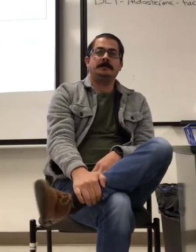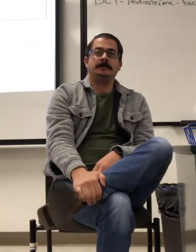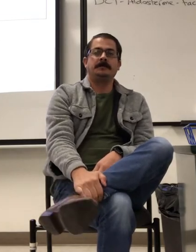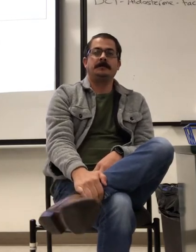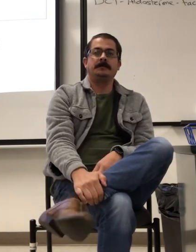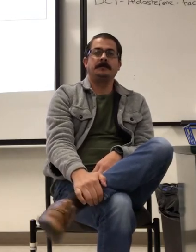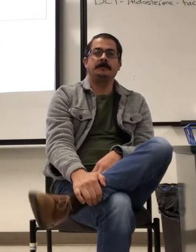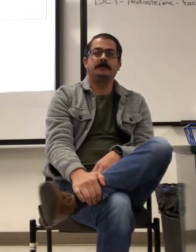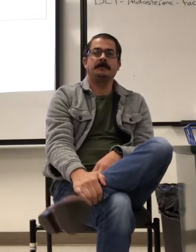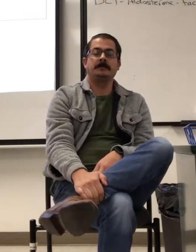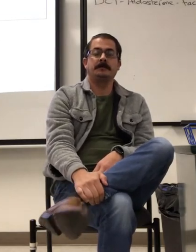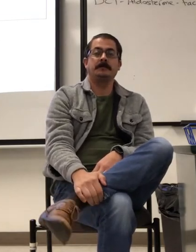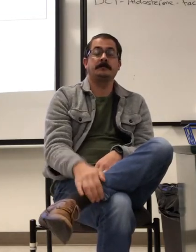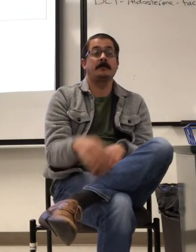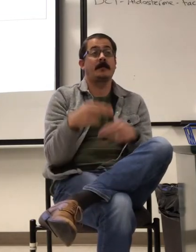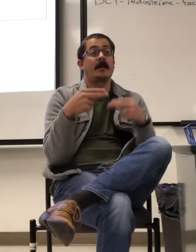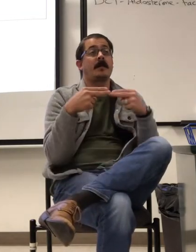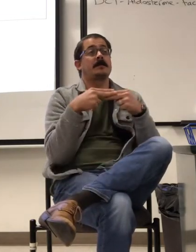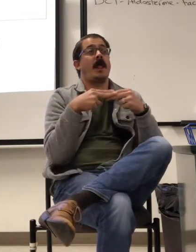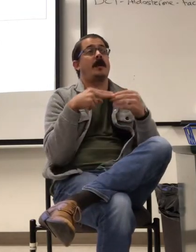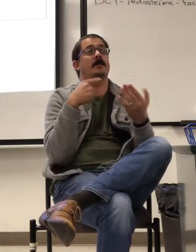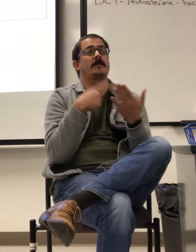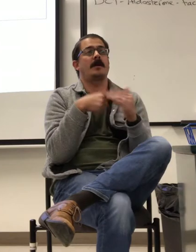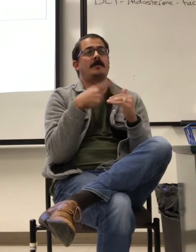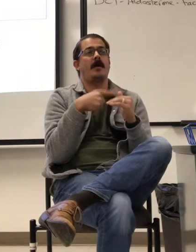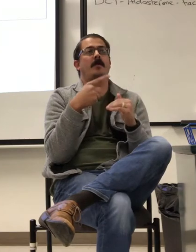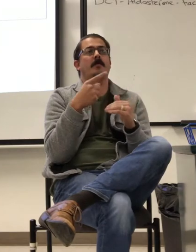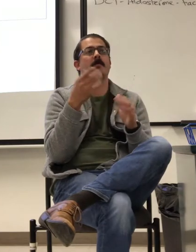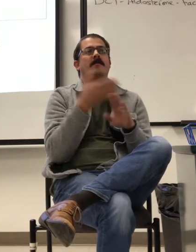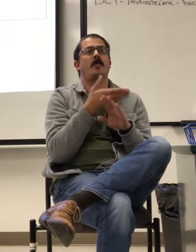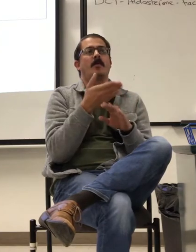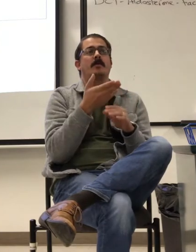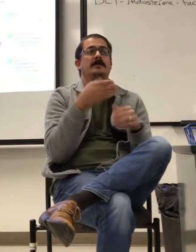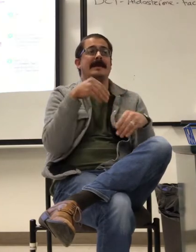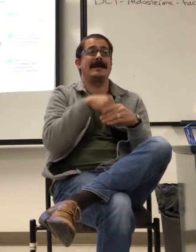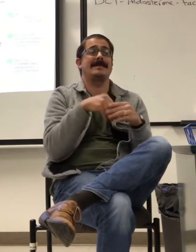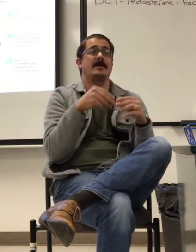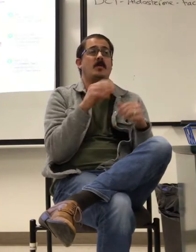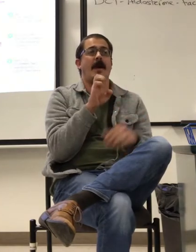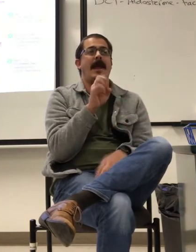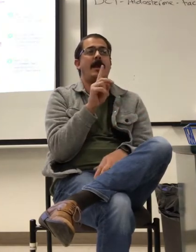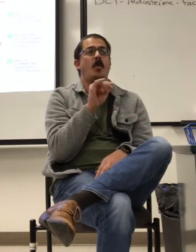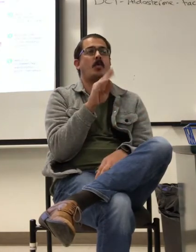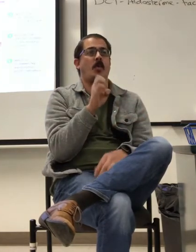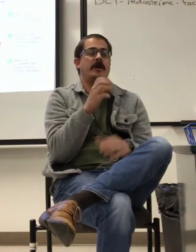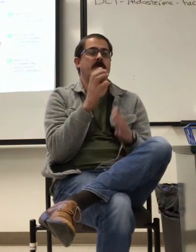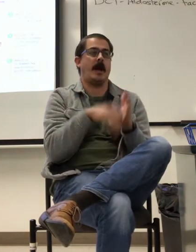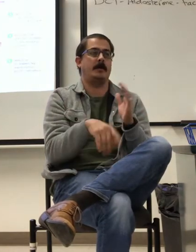That we studied before was presented in the endocrine chapter, and it's right here.